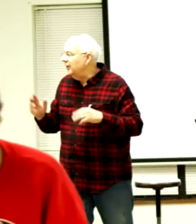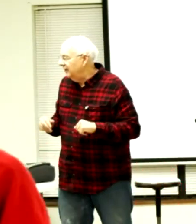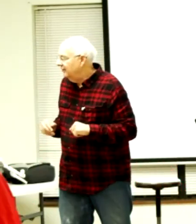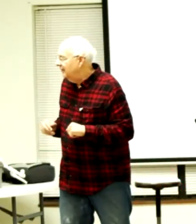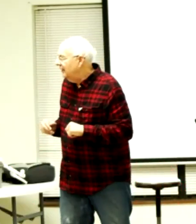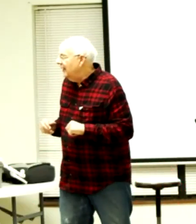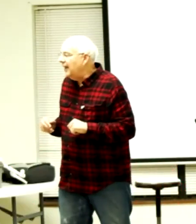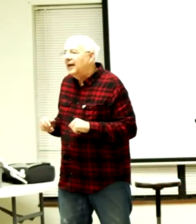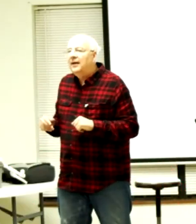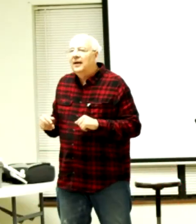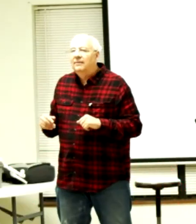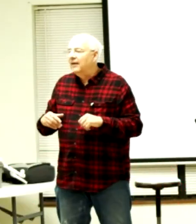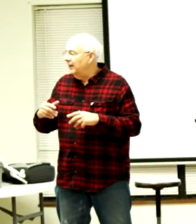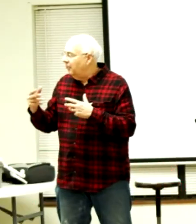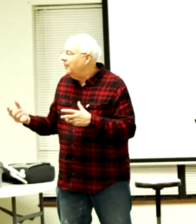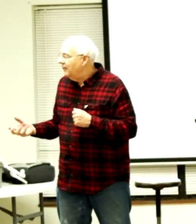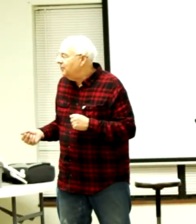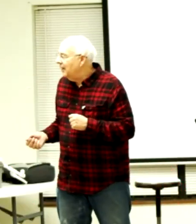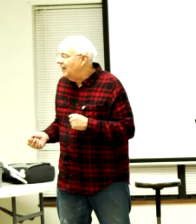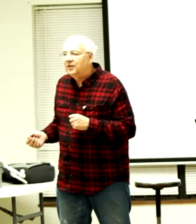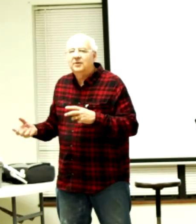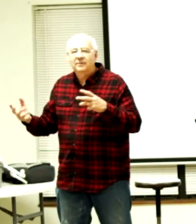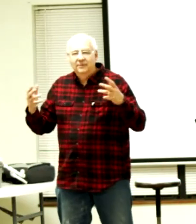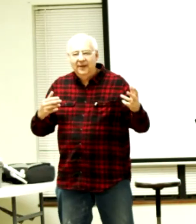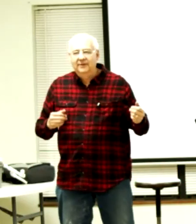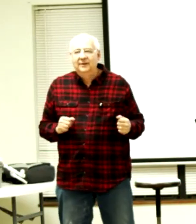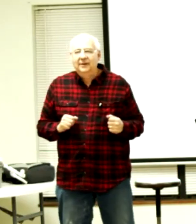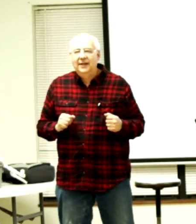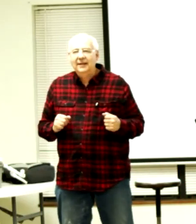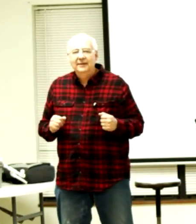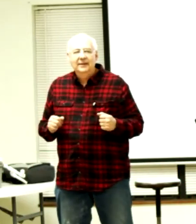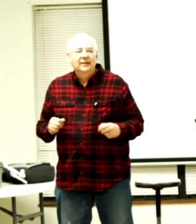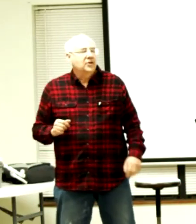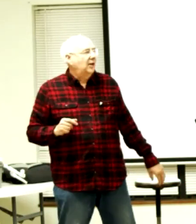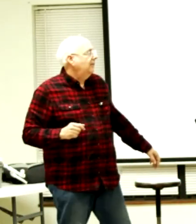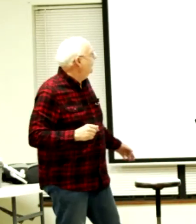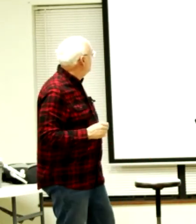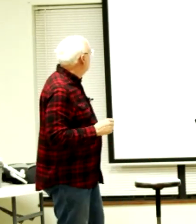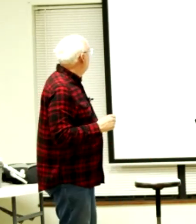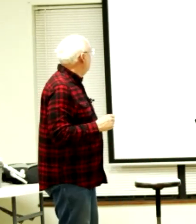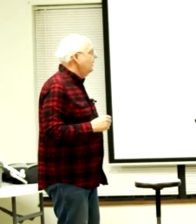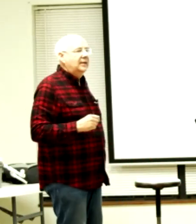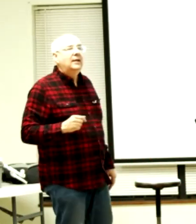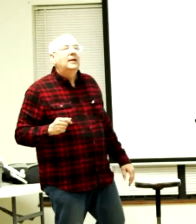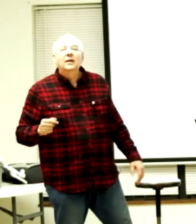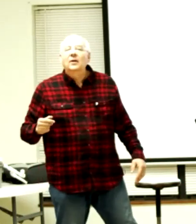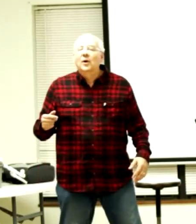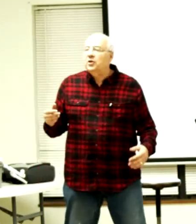other and give an appropriate response, whatever. Okay. So first one, what's your